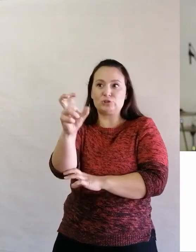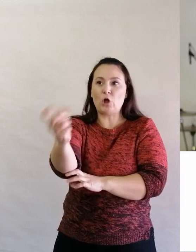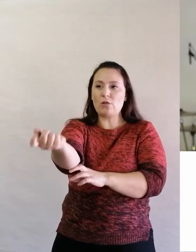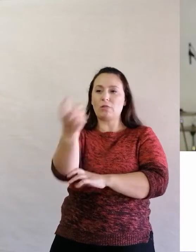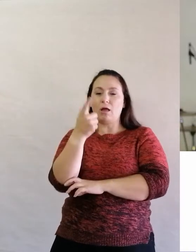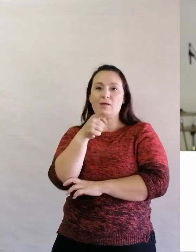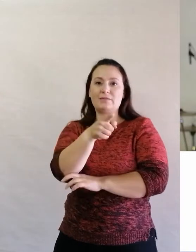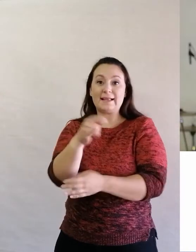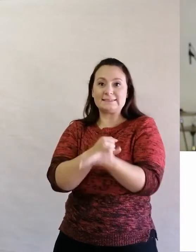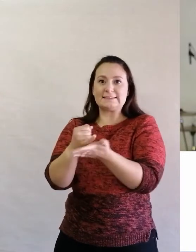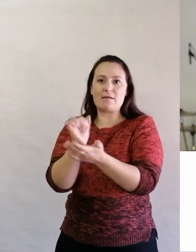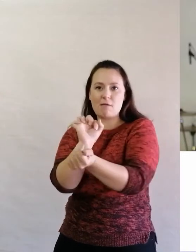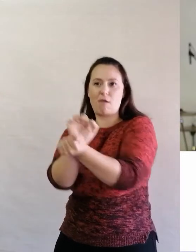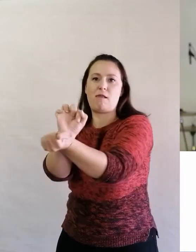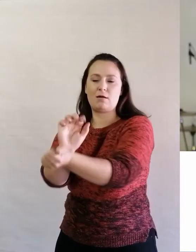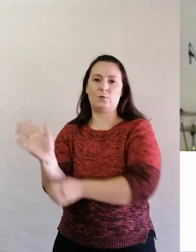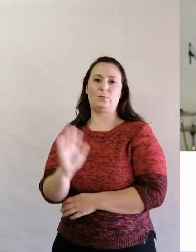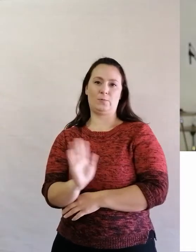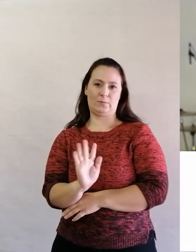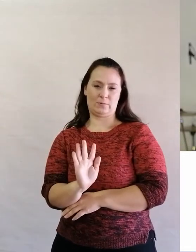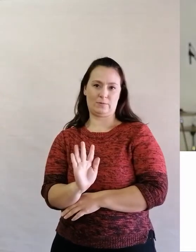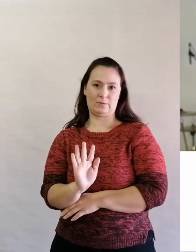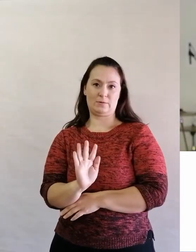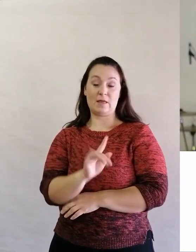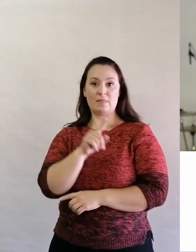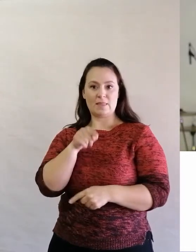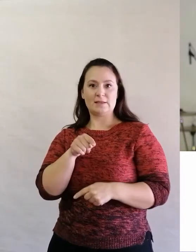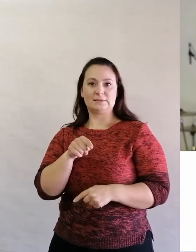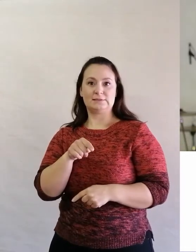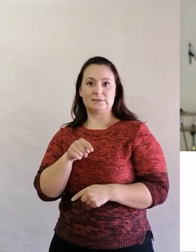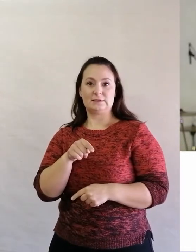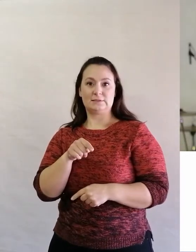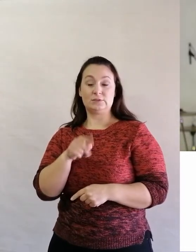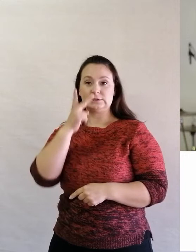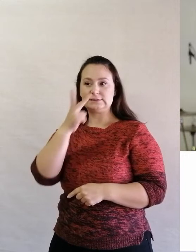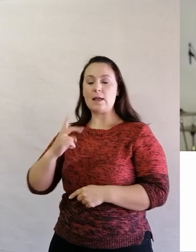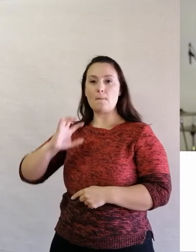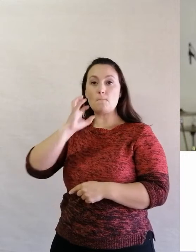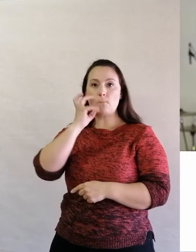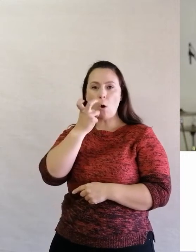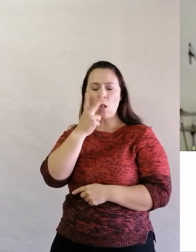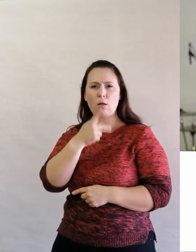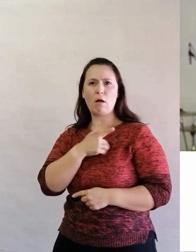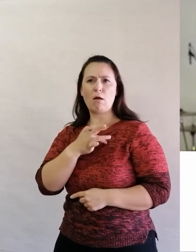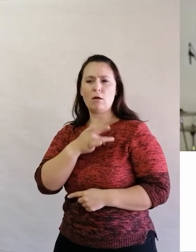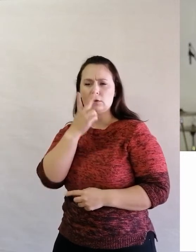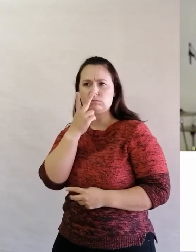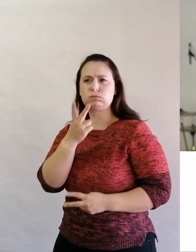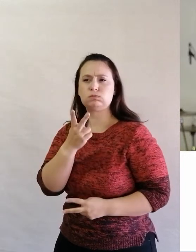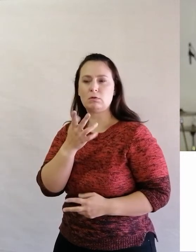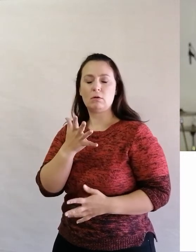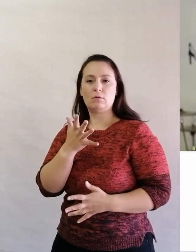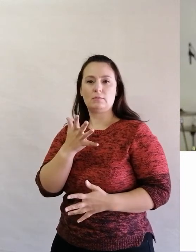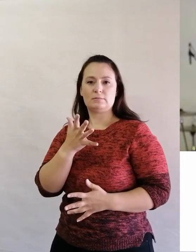sin against them. And I believe at that point, something must have happened in Paul's heart. Saul,